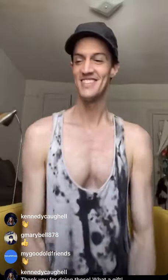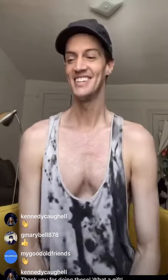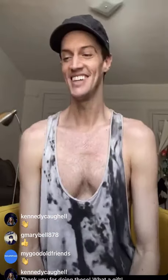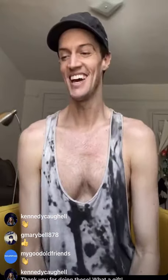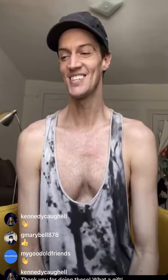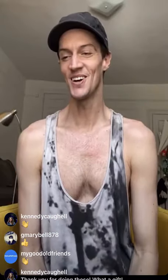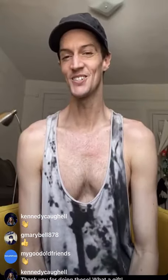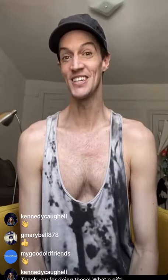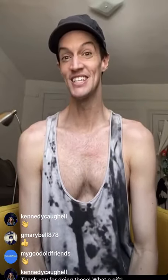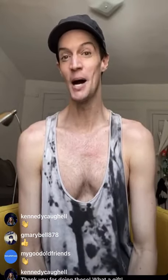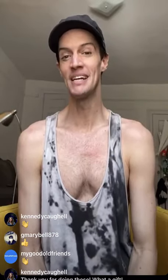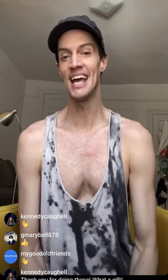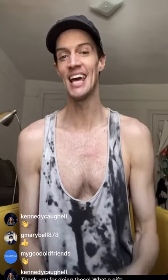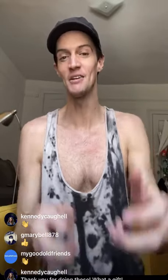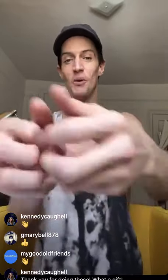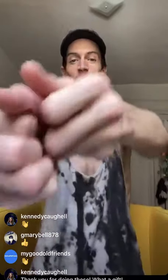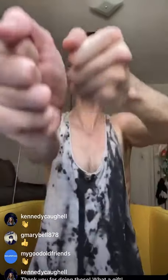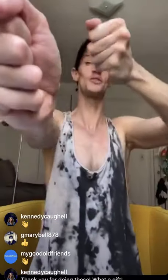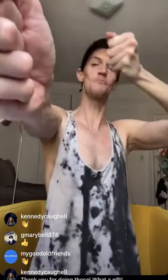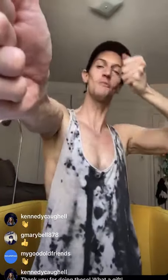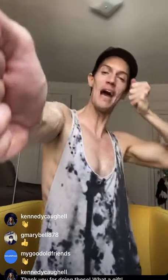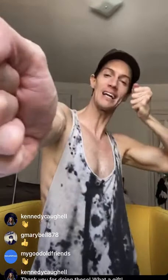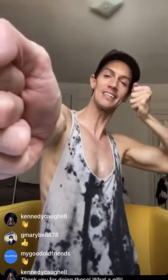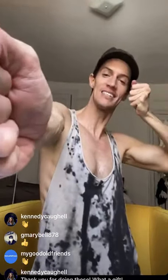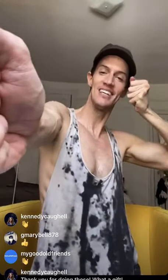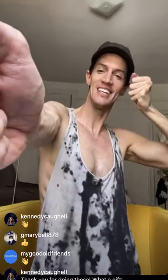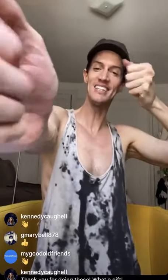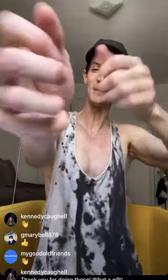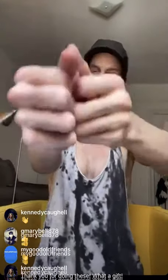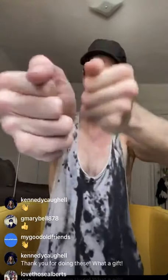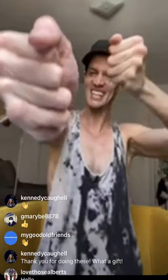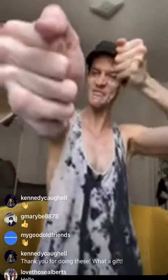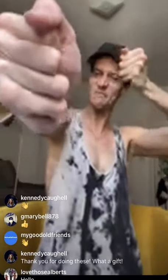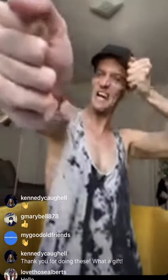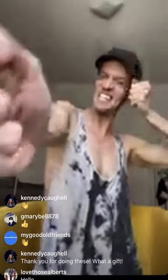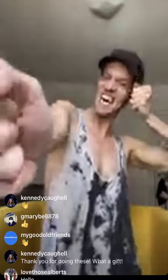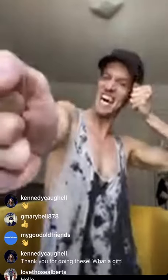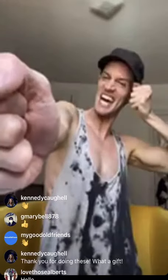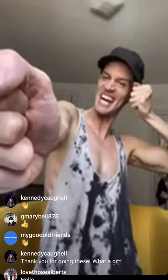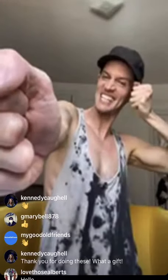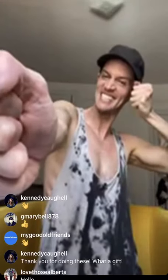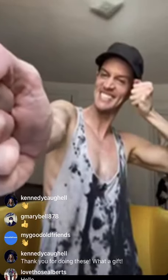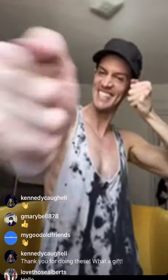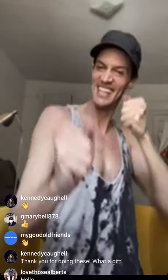Yeah, so archery, the dominant hand pulls the bow back. The dominant hand comes back. Yeah.